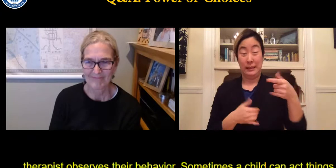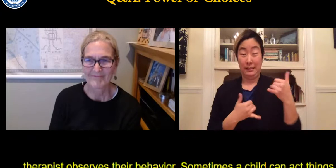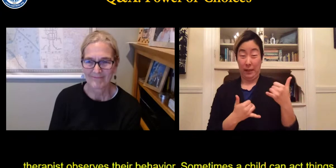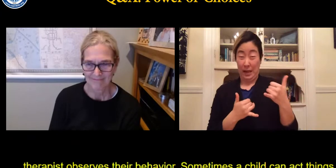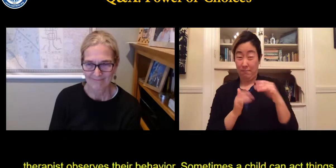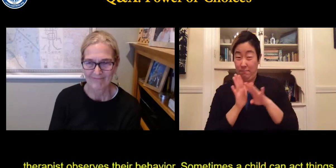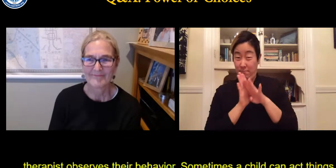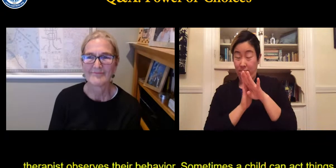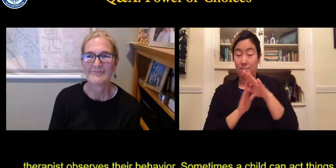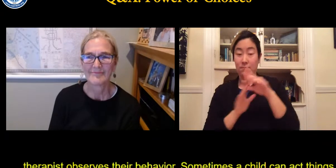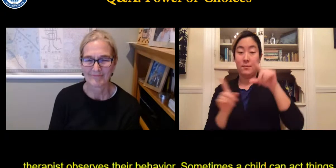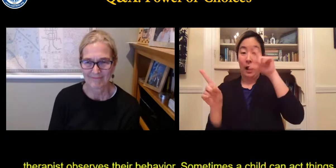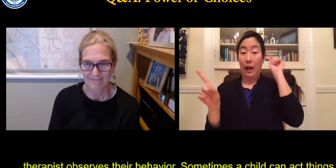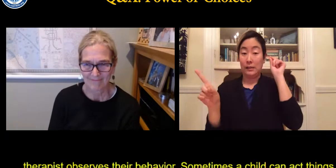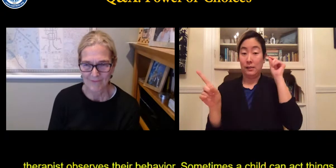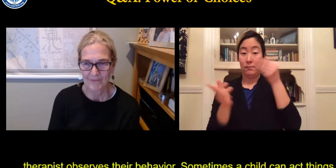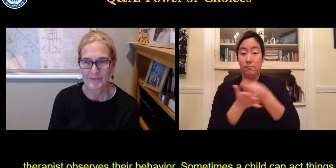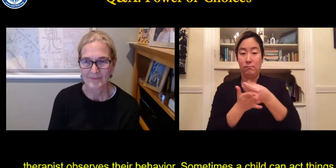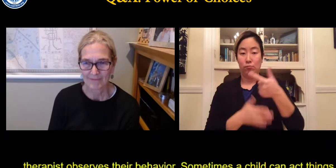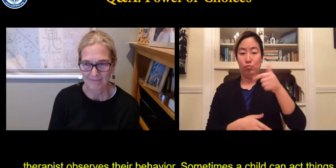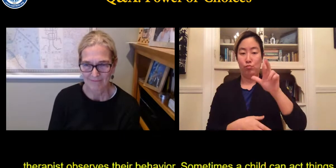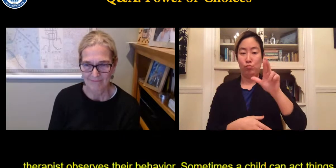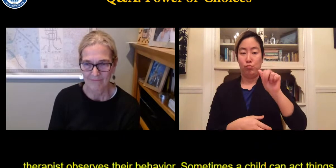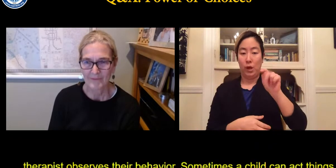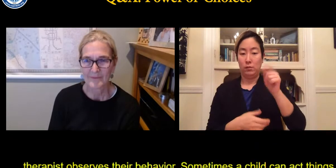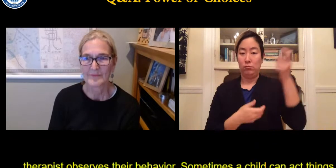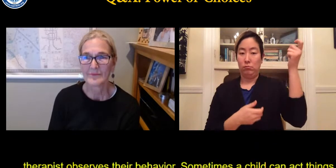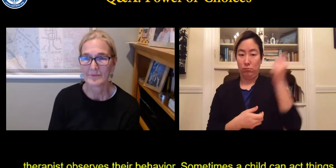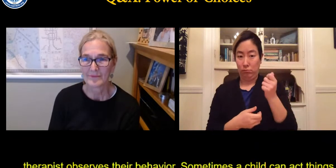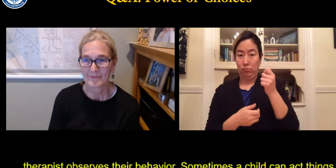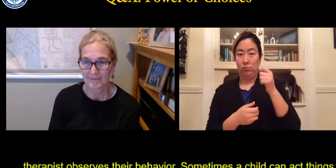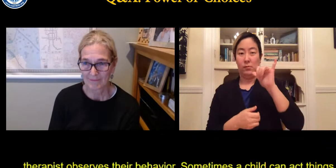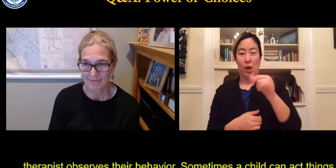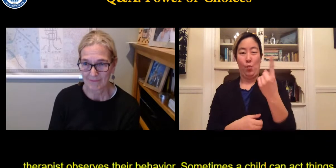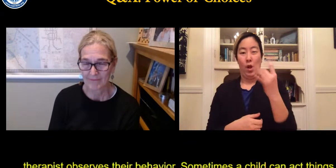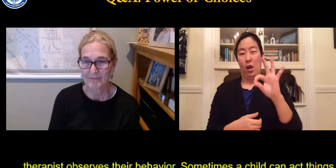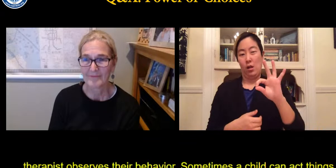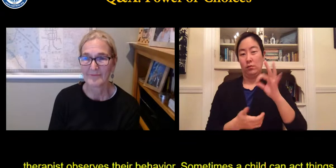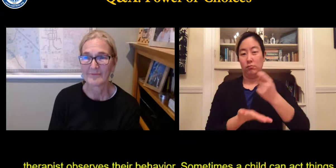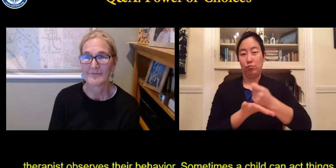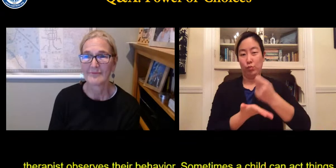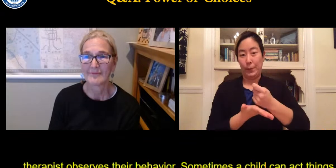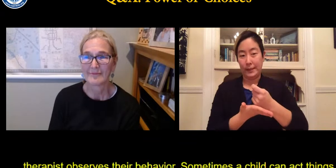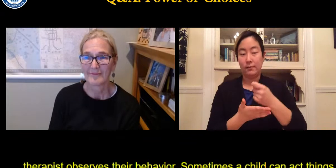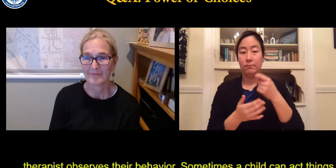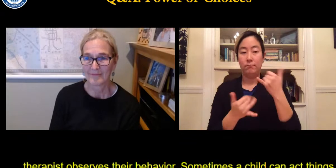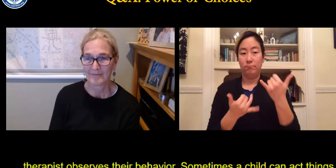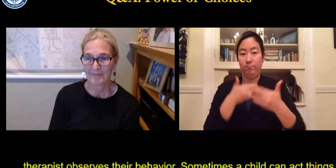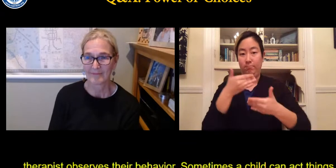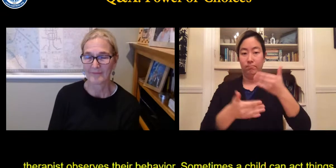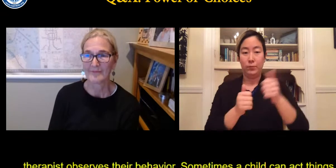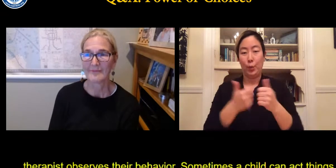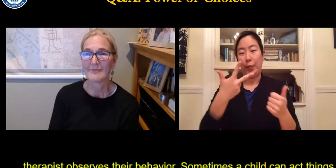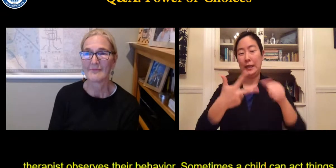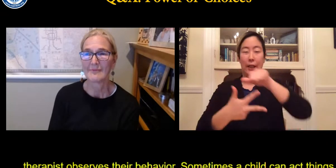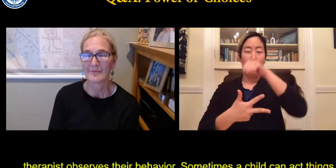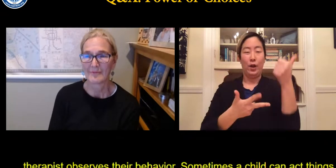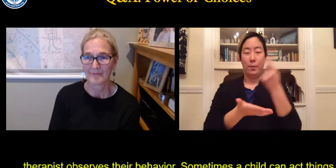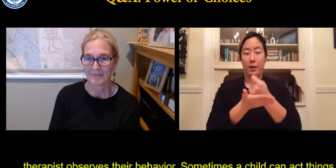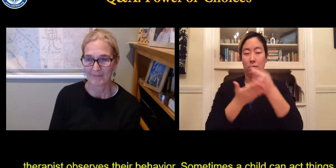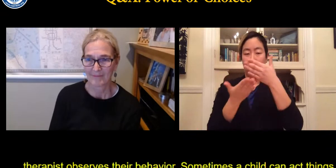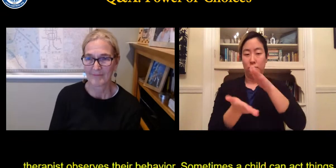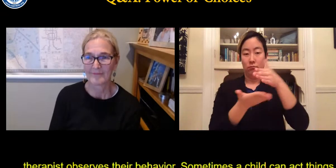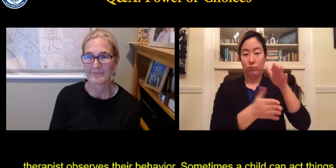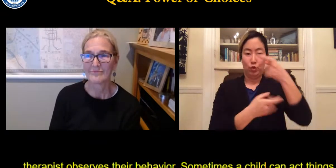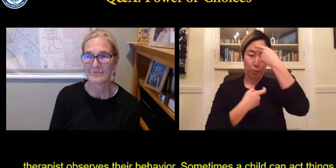boundaries. Most of the time with language deprived people, it's tough to just give a long description or explanation, but they